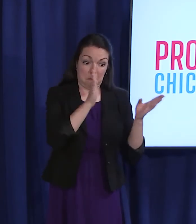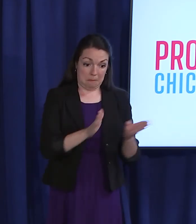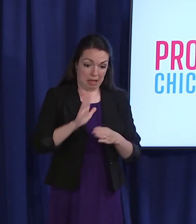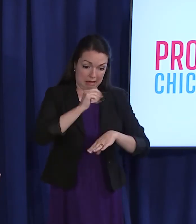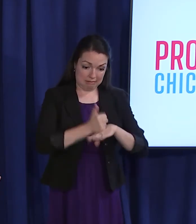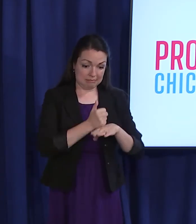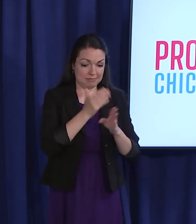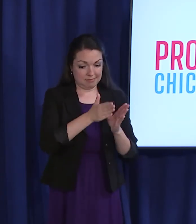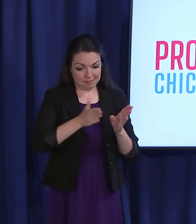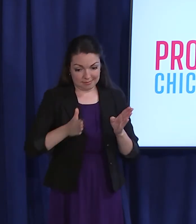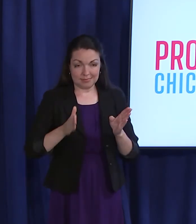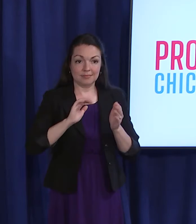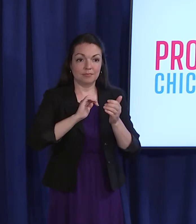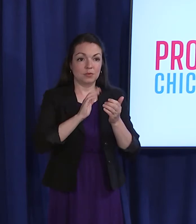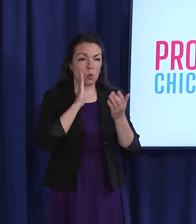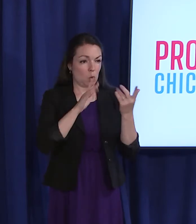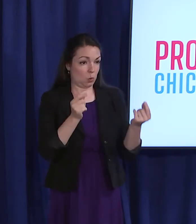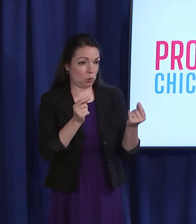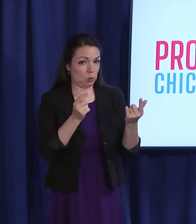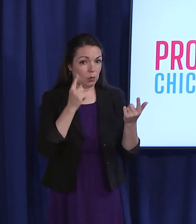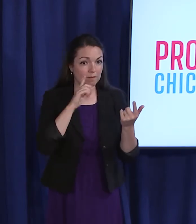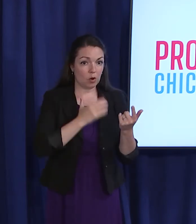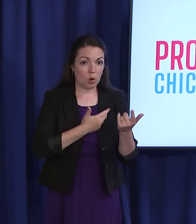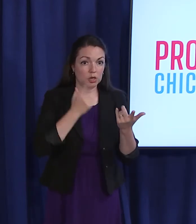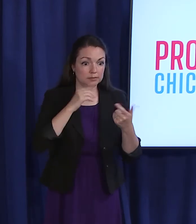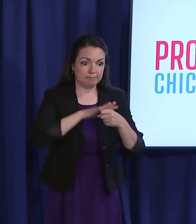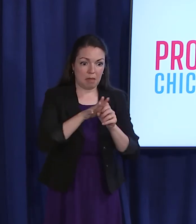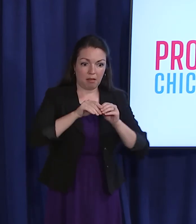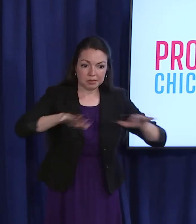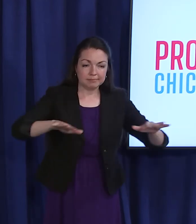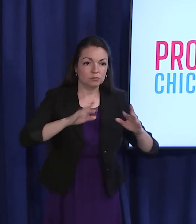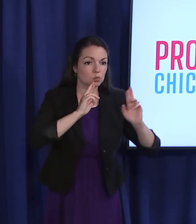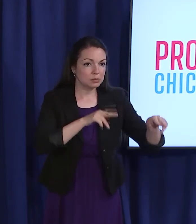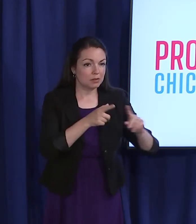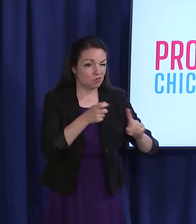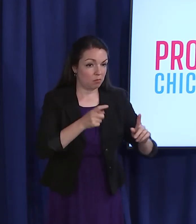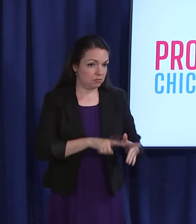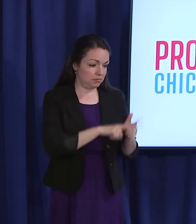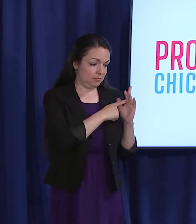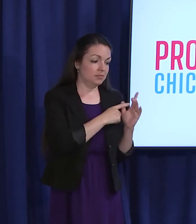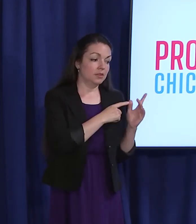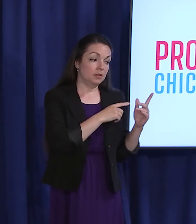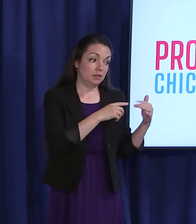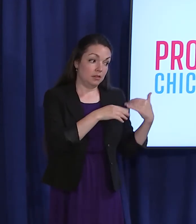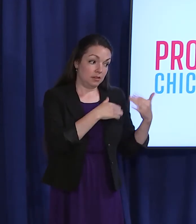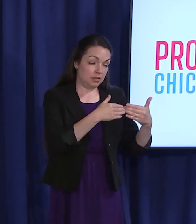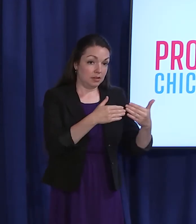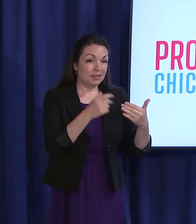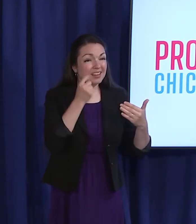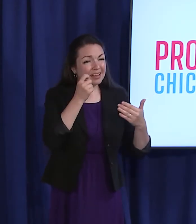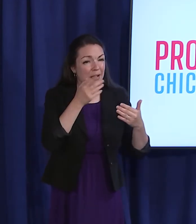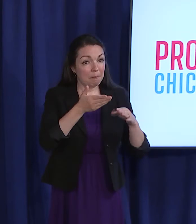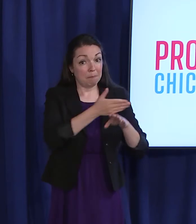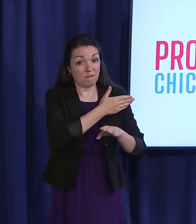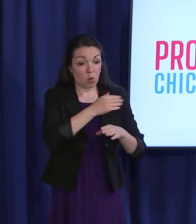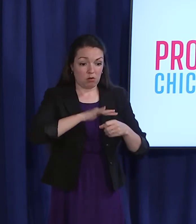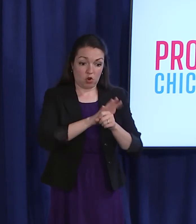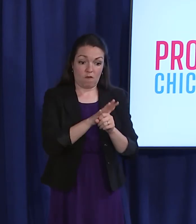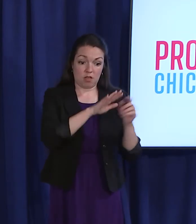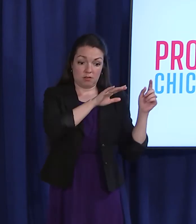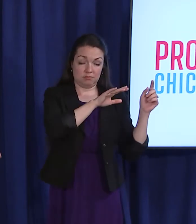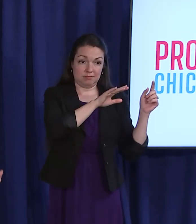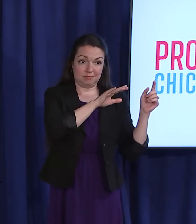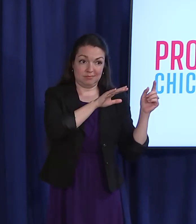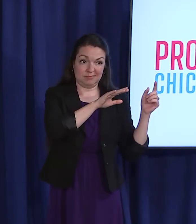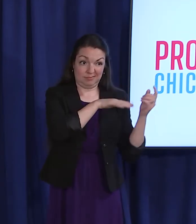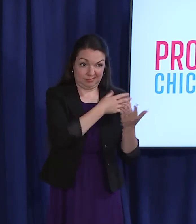thinking about our pandemic response really from the beginning. And where you step all the way back to even before COVID got here,